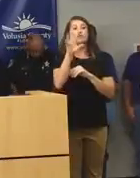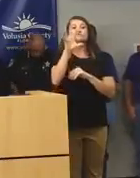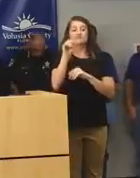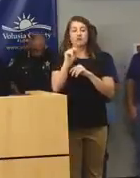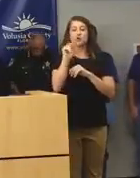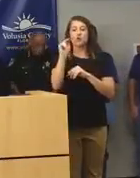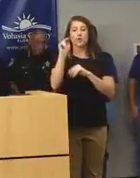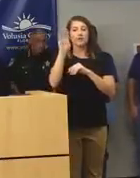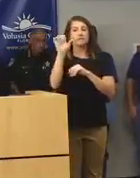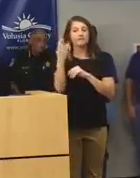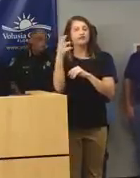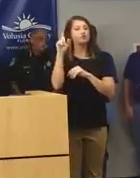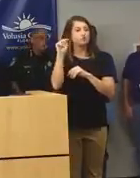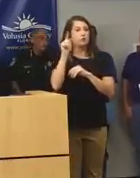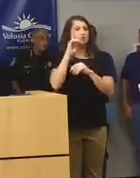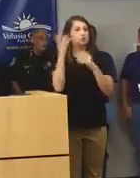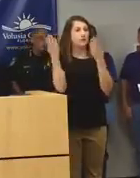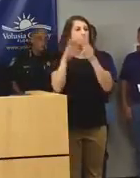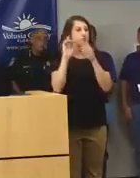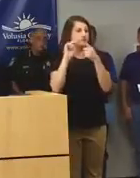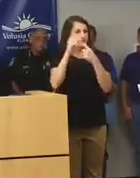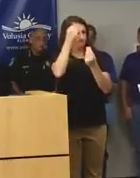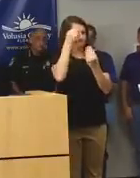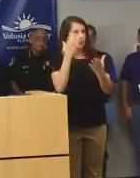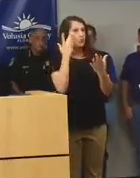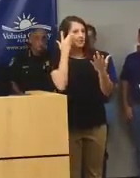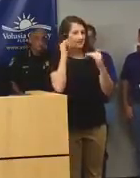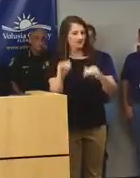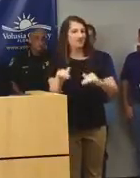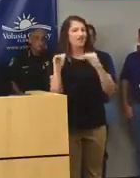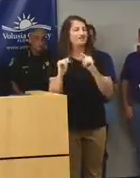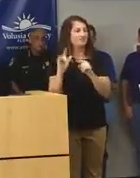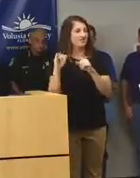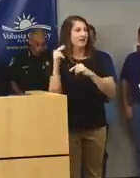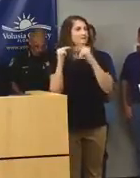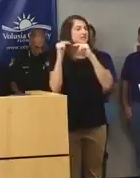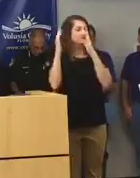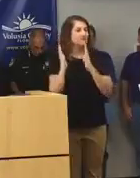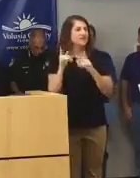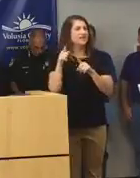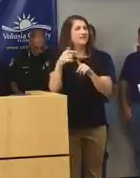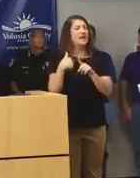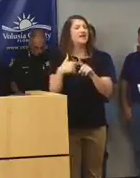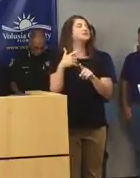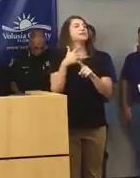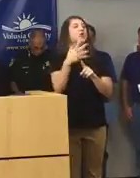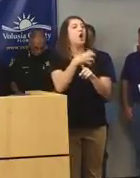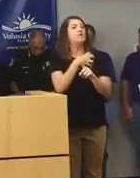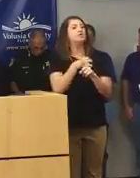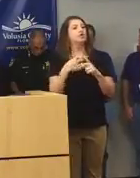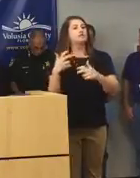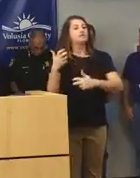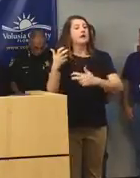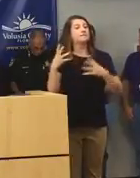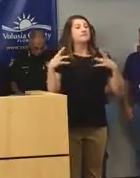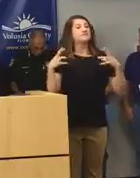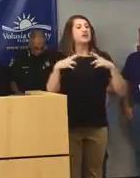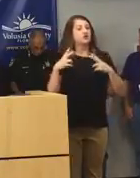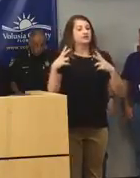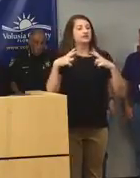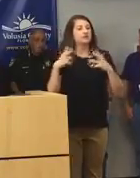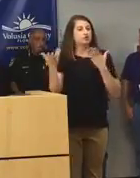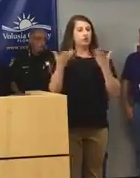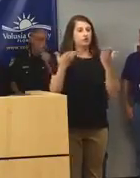Daytona Beach, which will be closed until further notice because of flooding. This building houses Office for Veteran Services, Revenue, Property